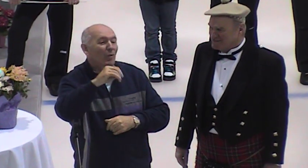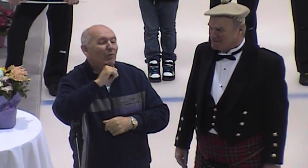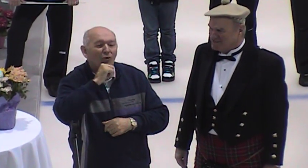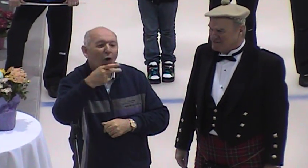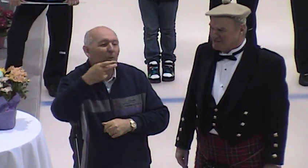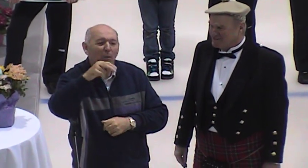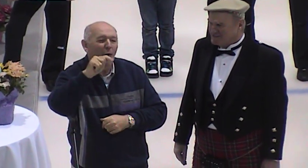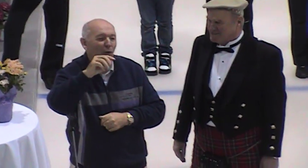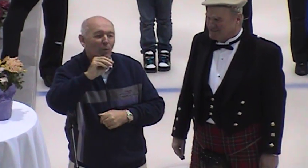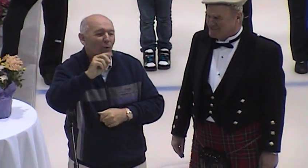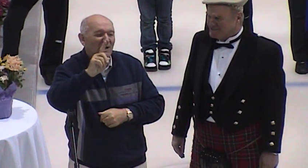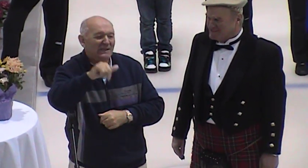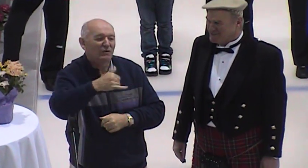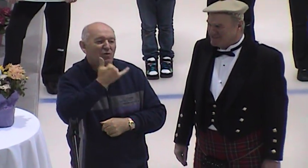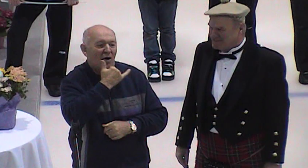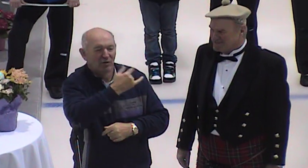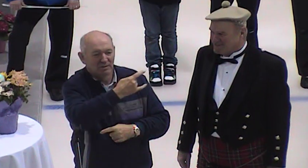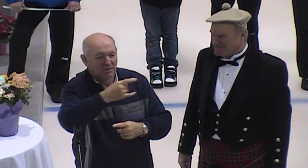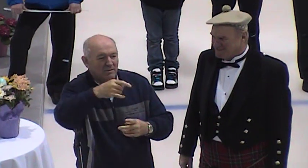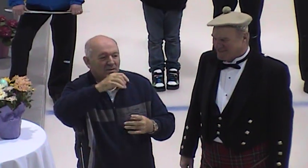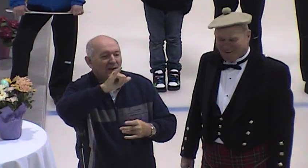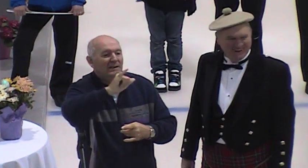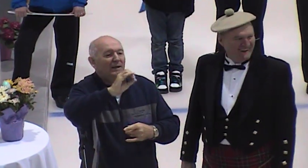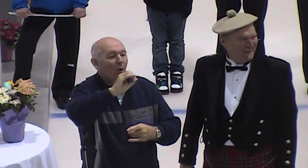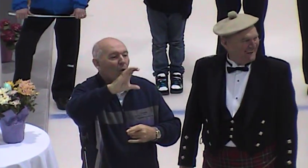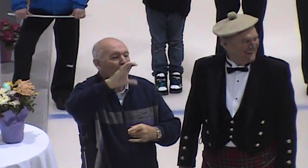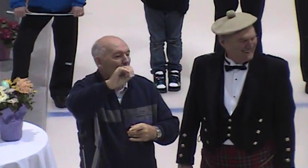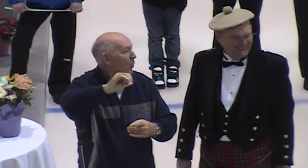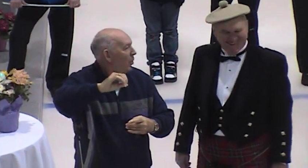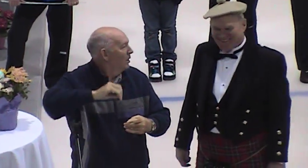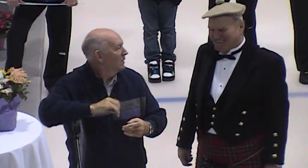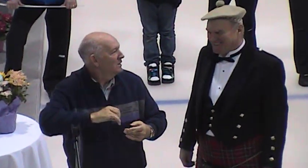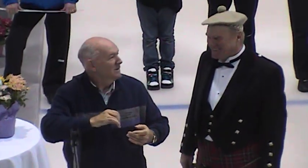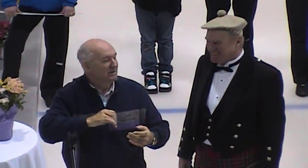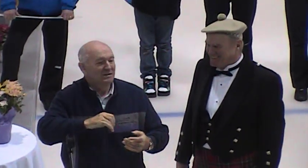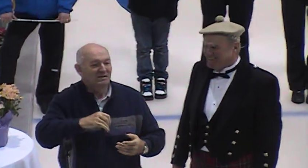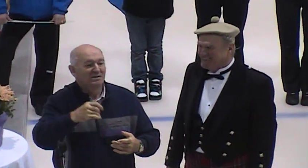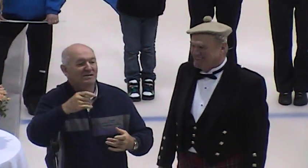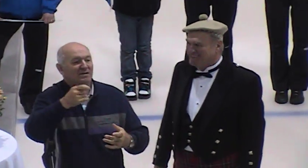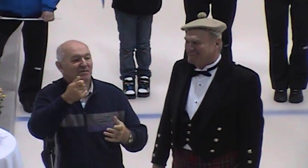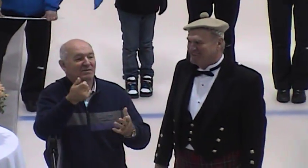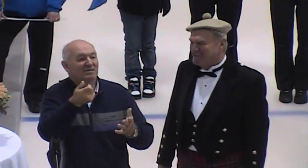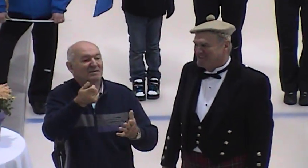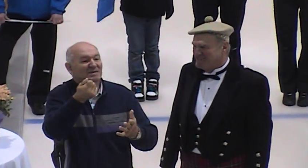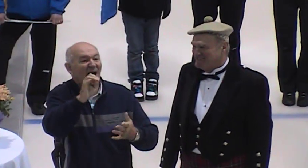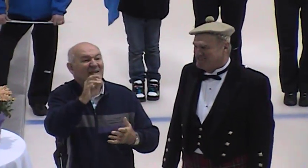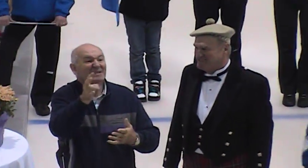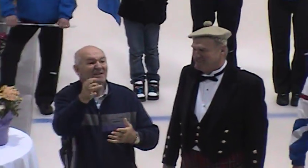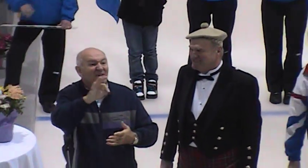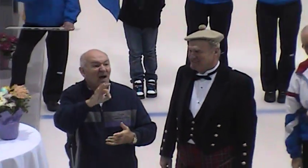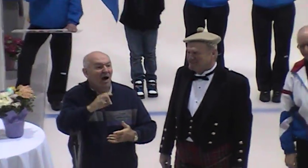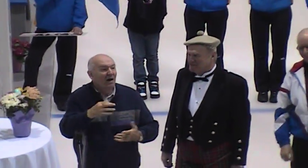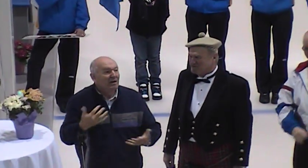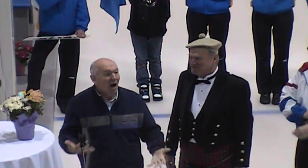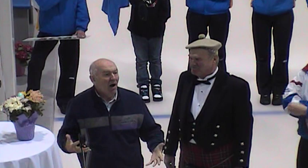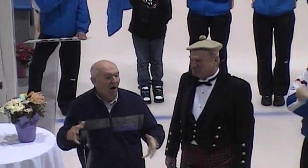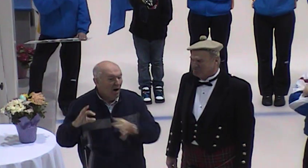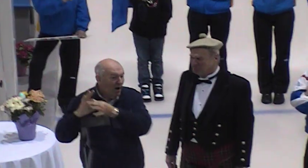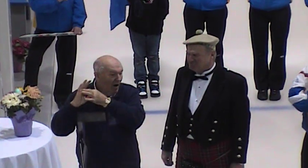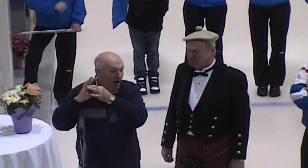1979 when we held the first it wasn't in Fort Moody, but in Ioco. It was a